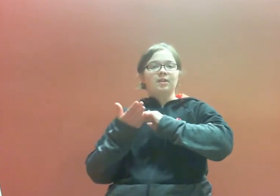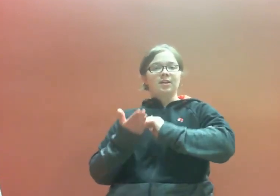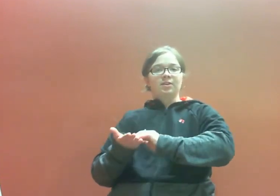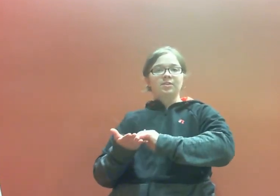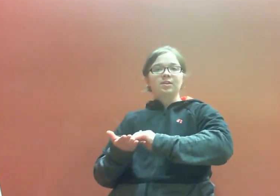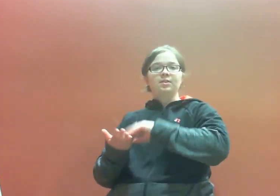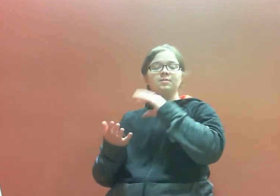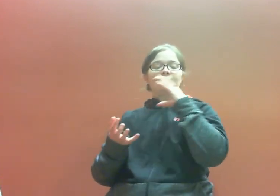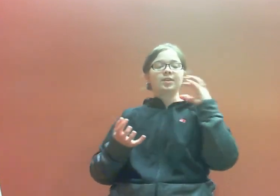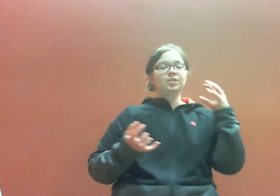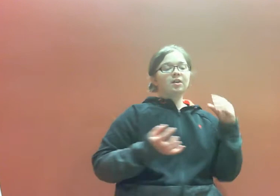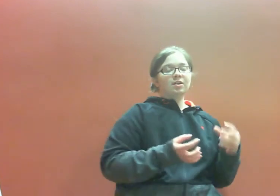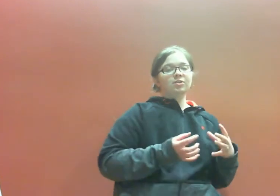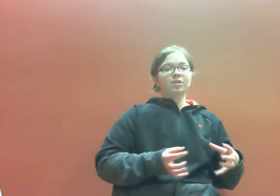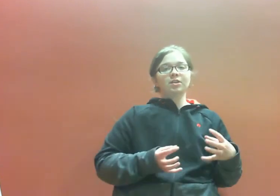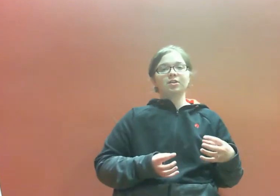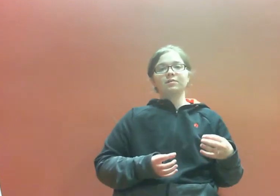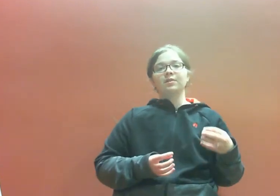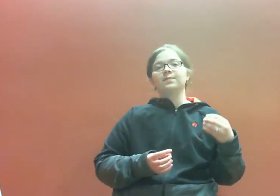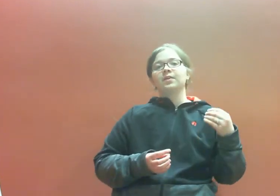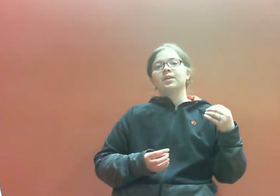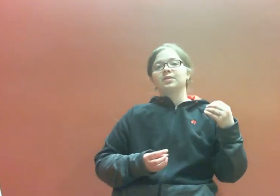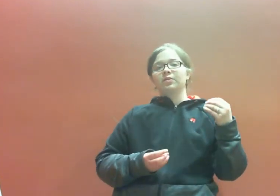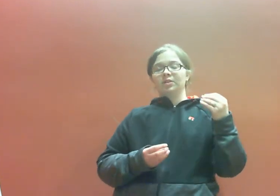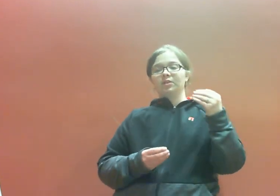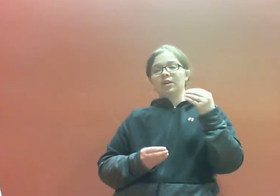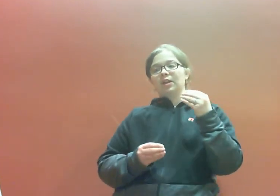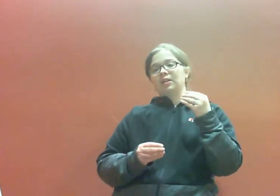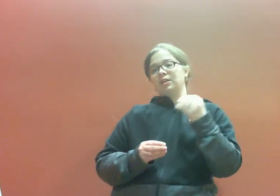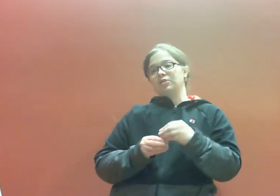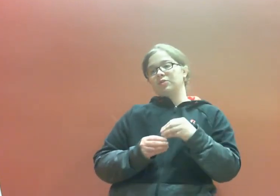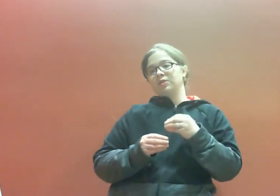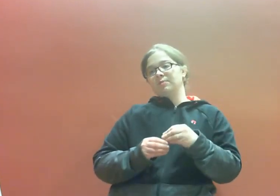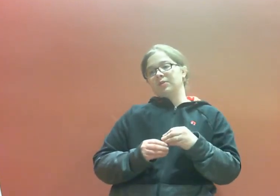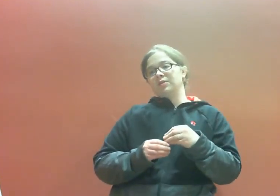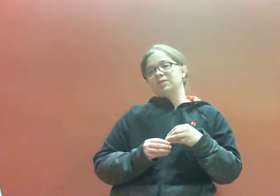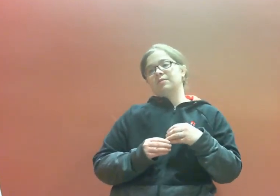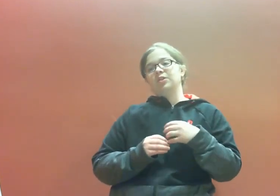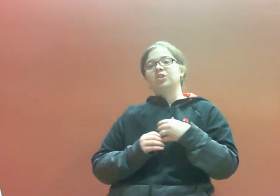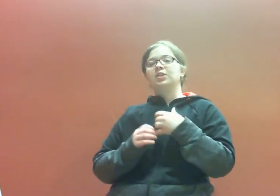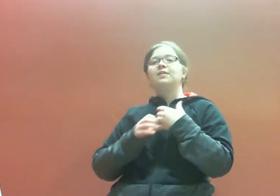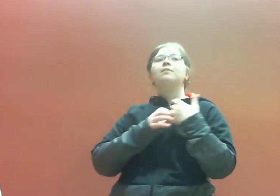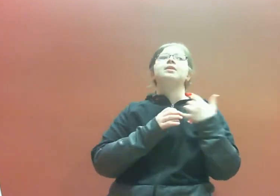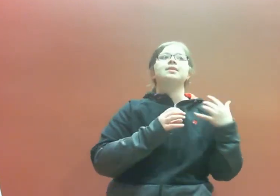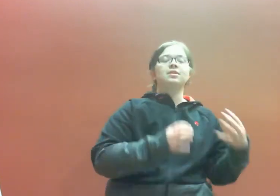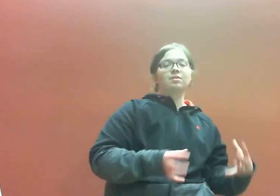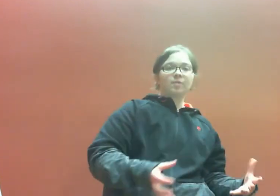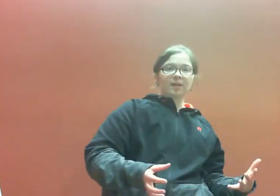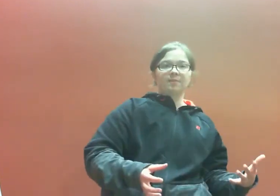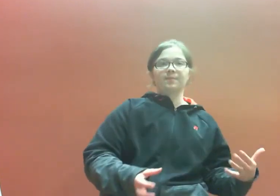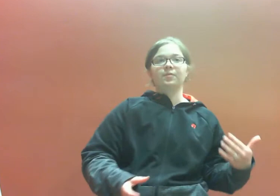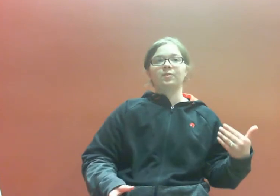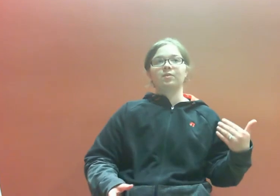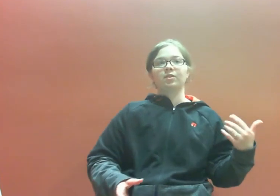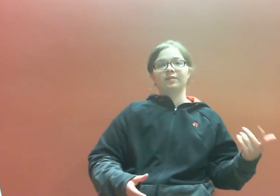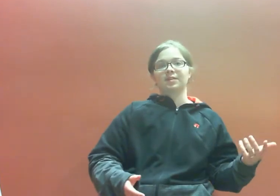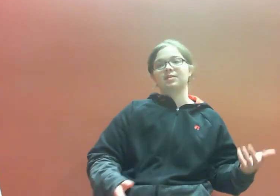hair cells reach the auditory nerve, it's going to create an electrical impulse which can then be sent to the brain through the nervous system.